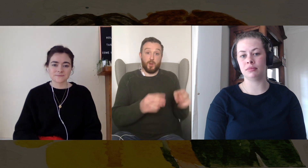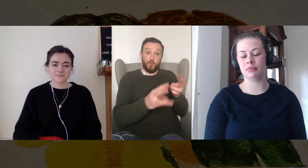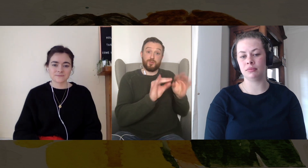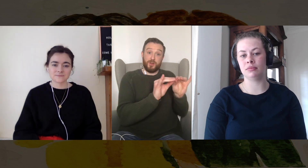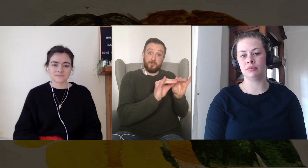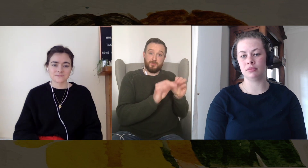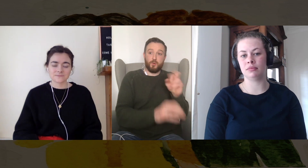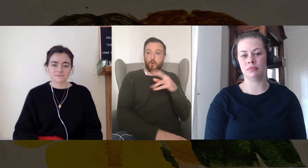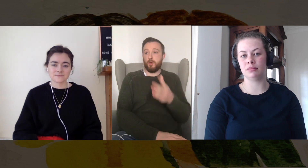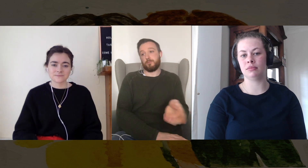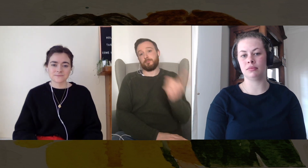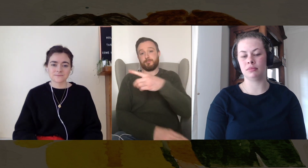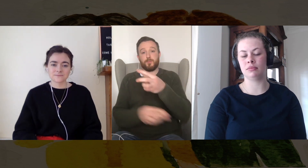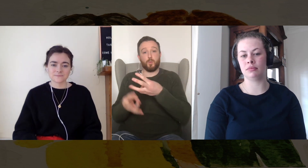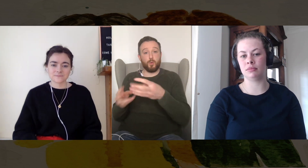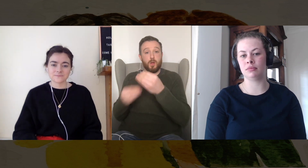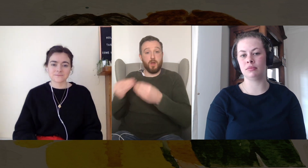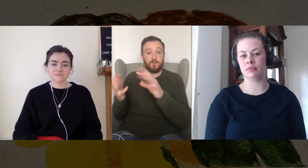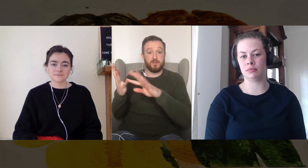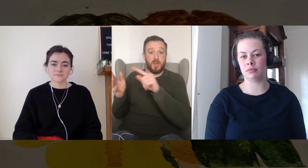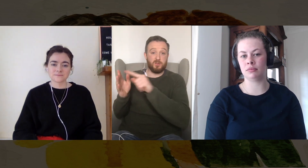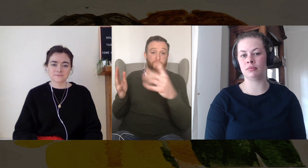Yeah.